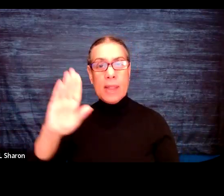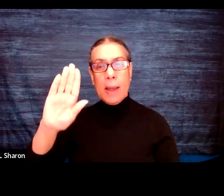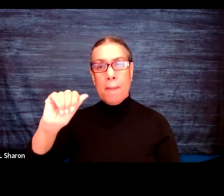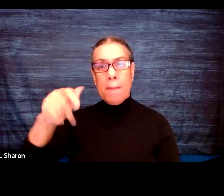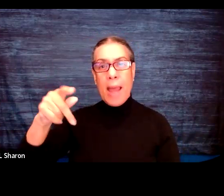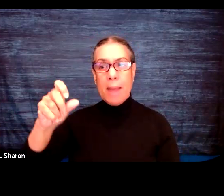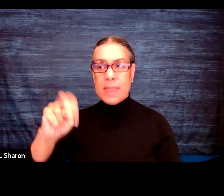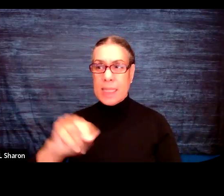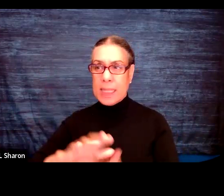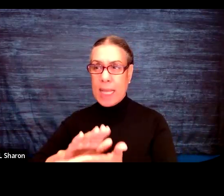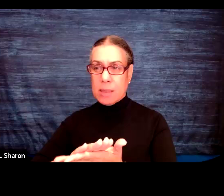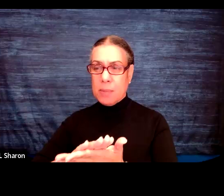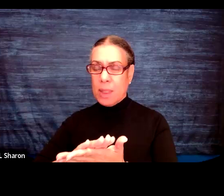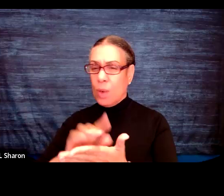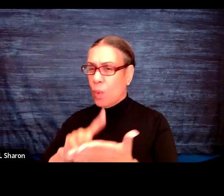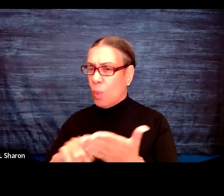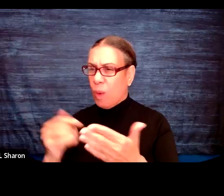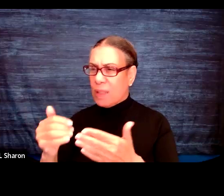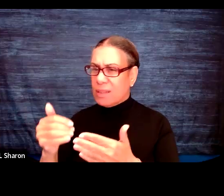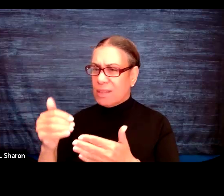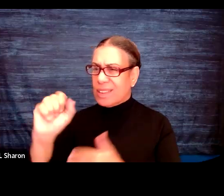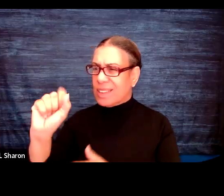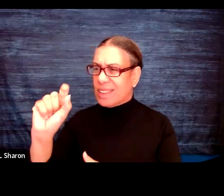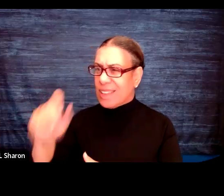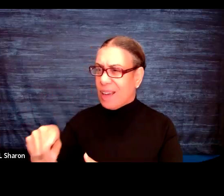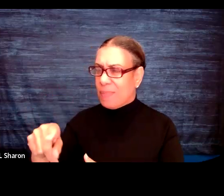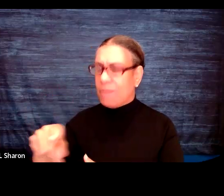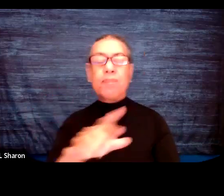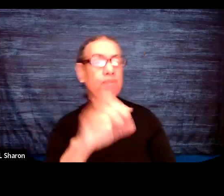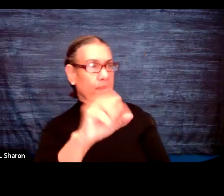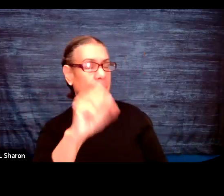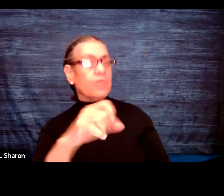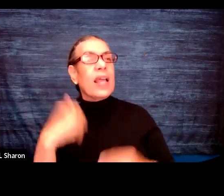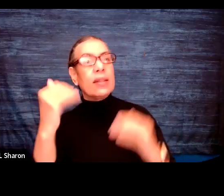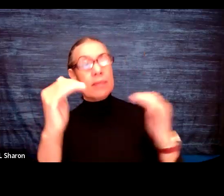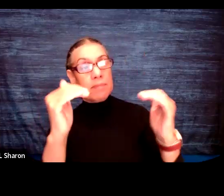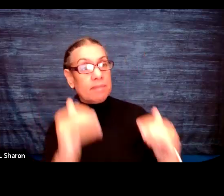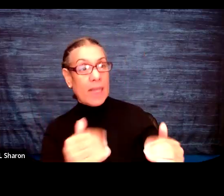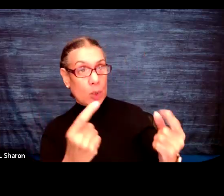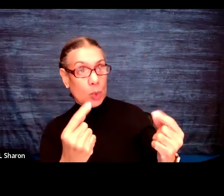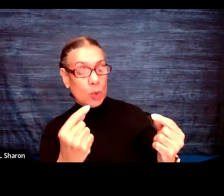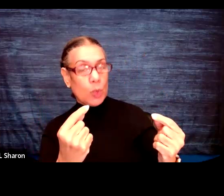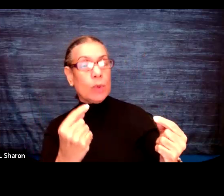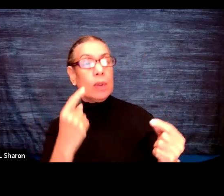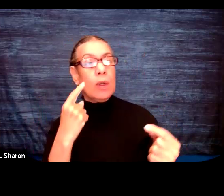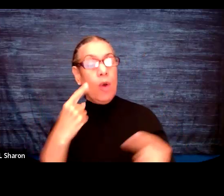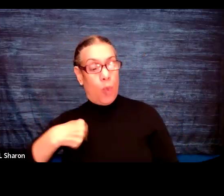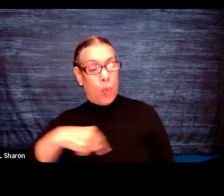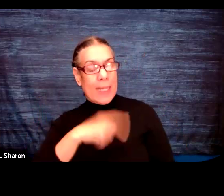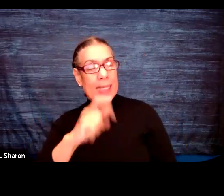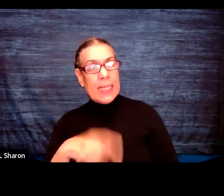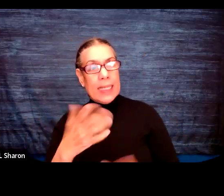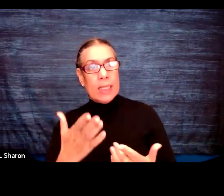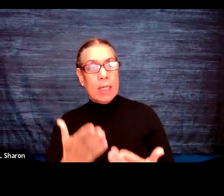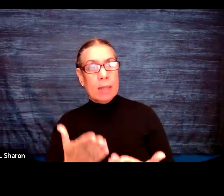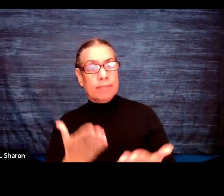believe, what step was it that they? Right. So the next step would be for us to put